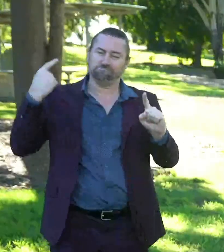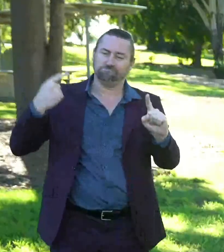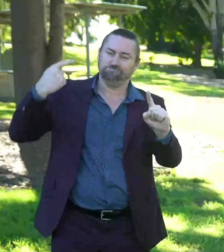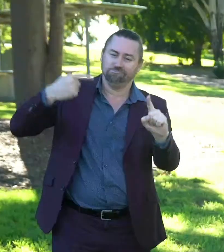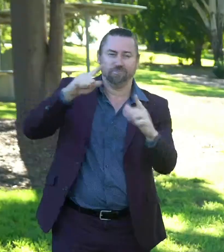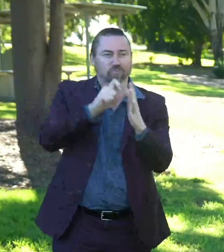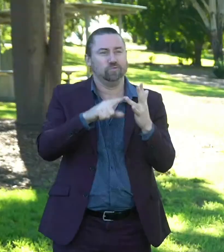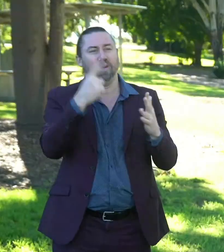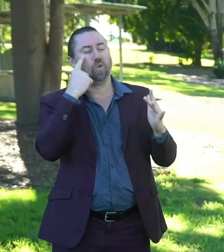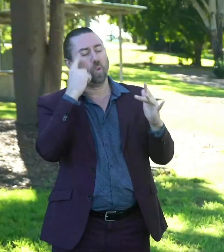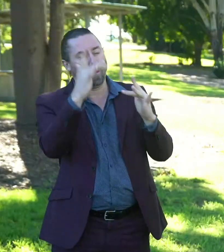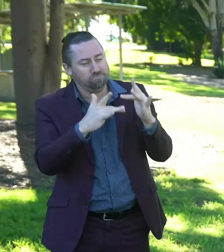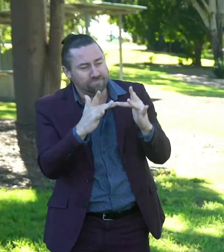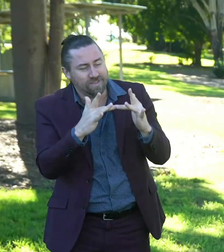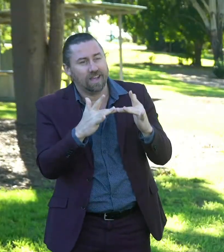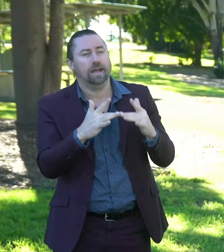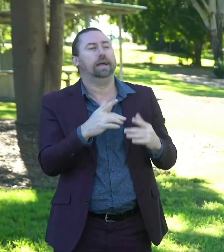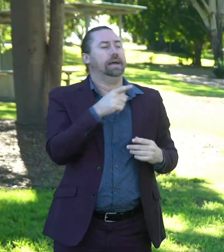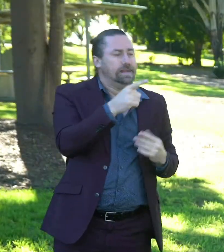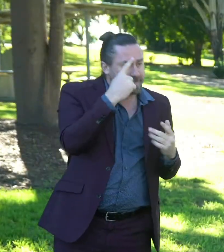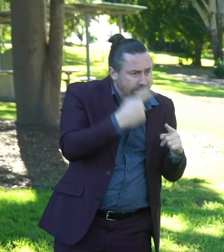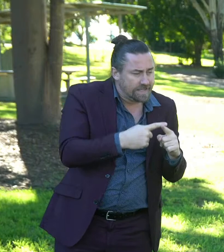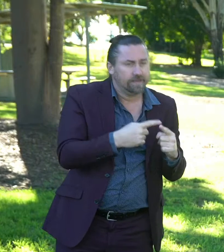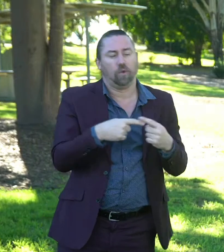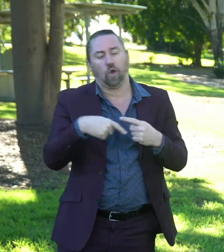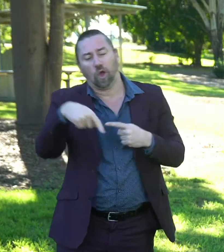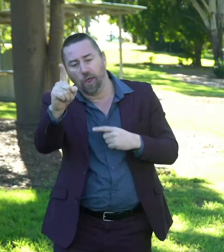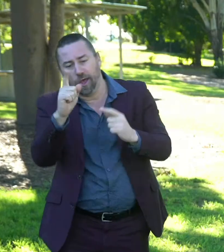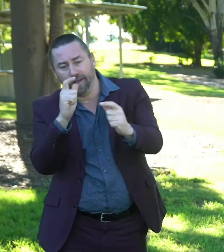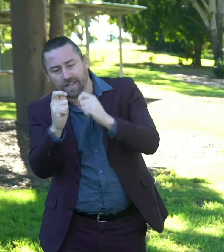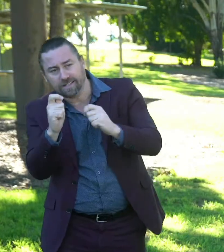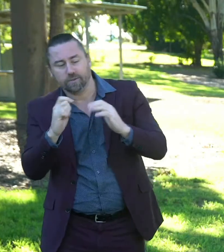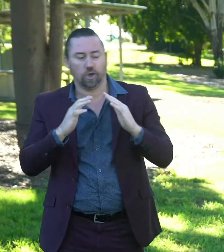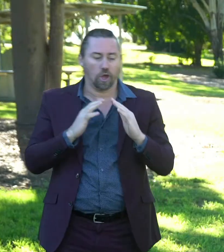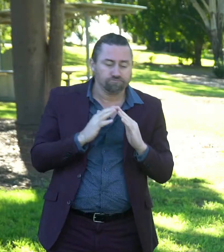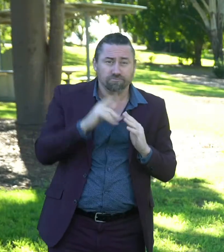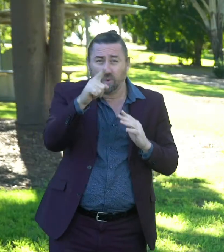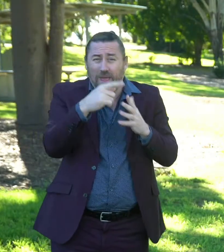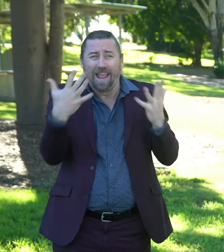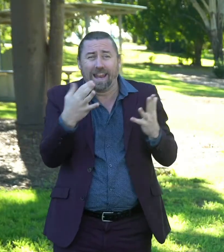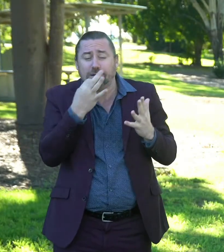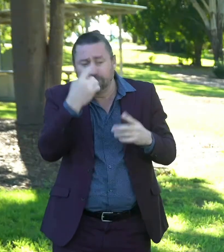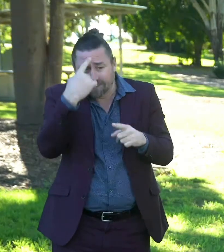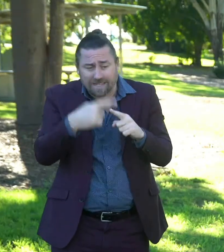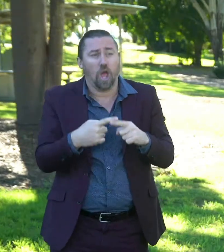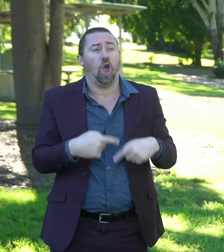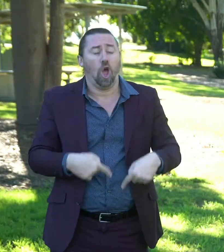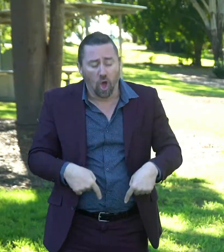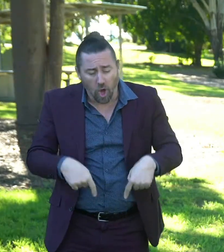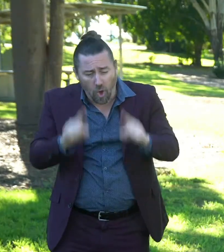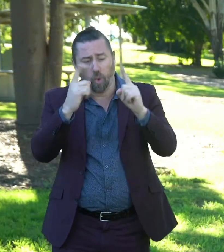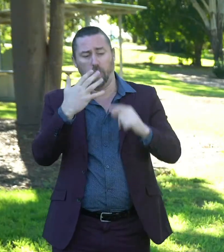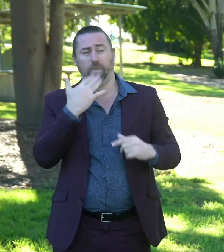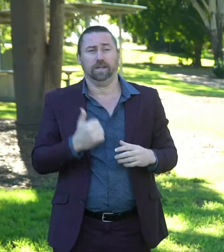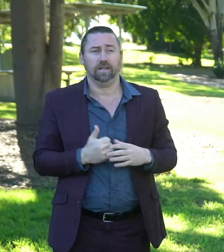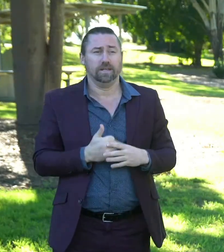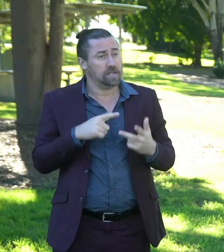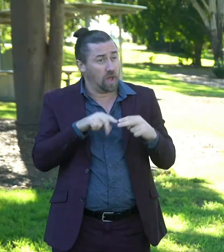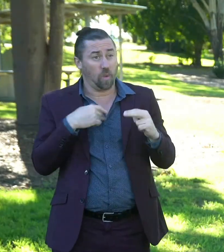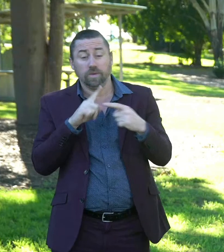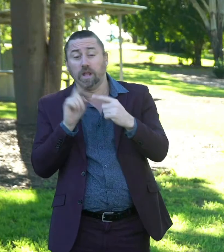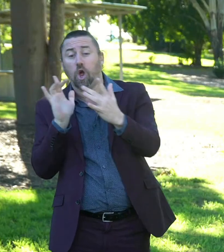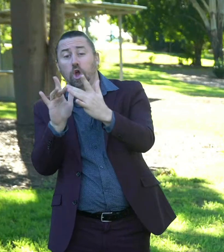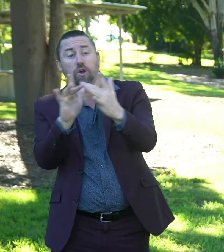forward, get tested. Any symptoms at any time, get tested, but we'll also be contacting people that even if they don't have